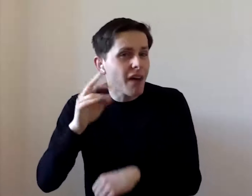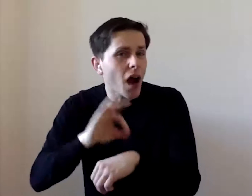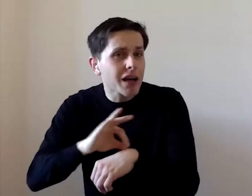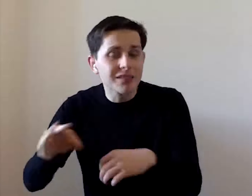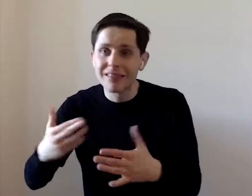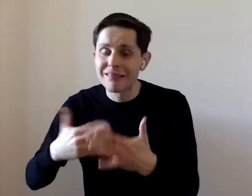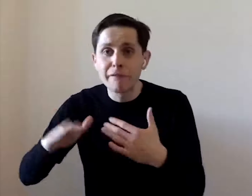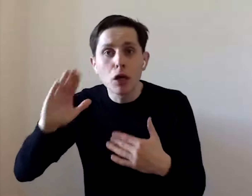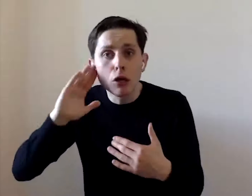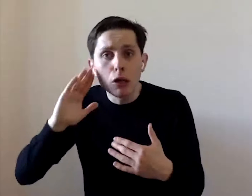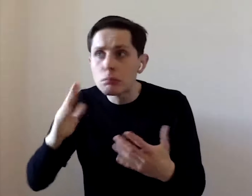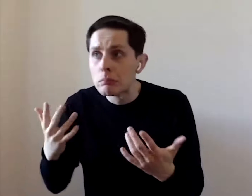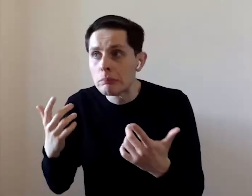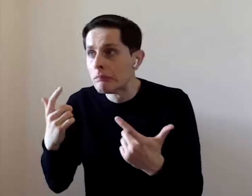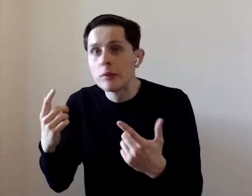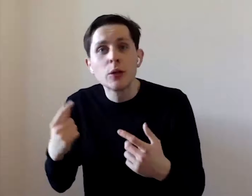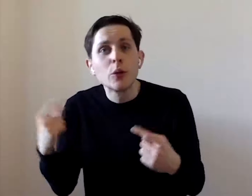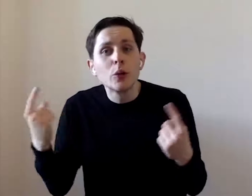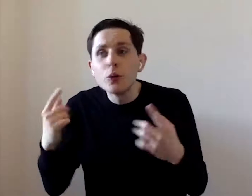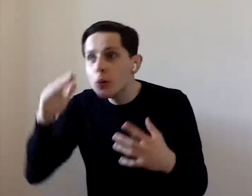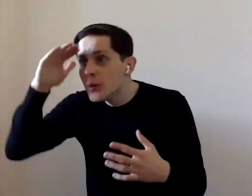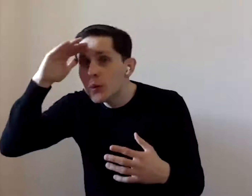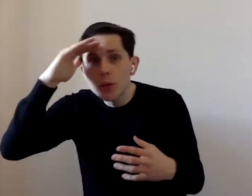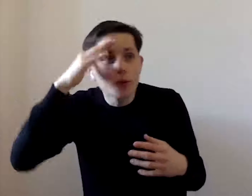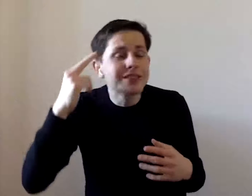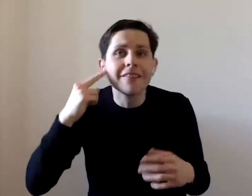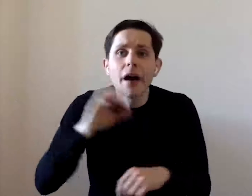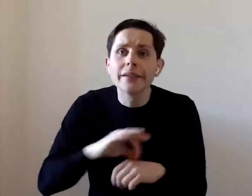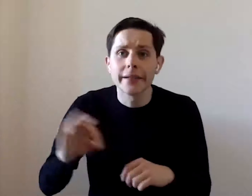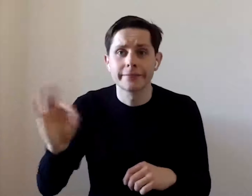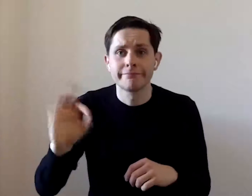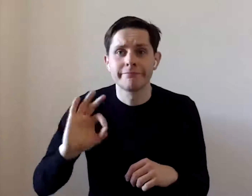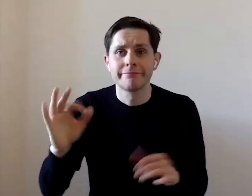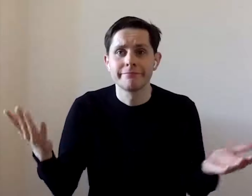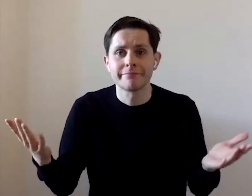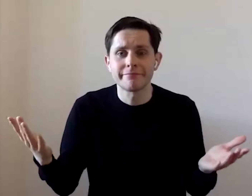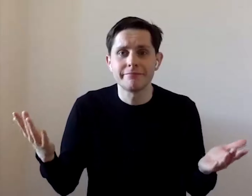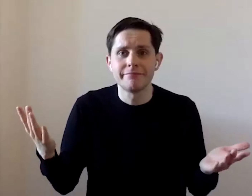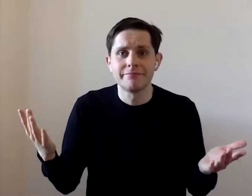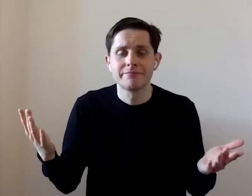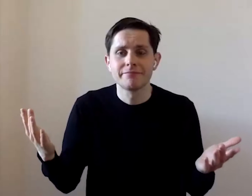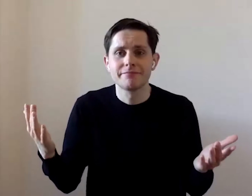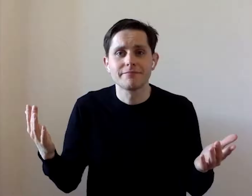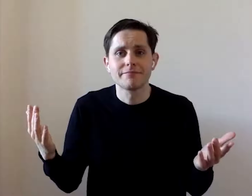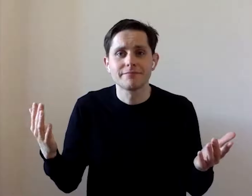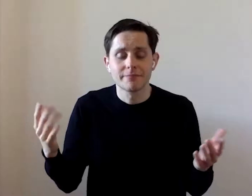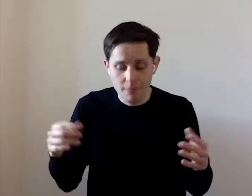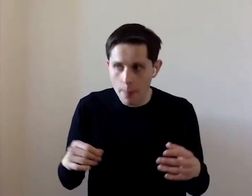the age of 8, but I didn't have any role models. I didn't know of any deaf architects. So who could I look to aspire to?